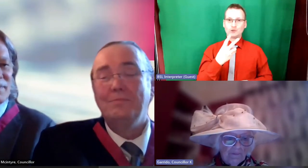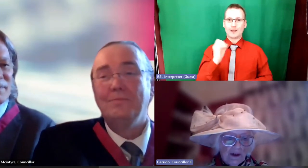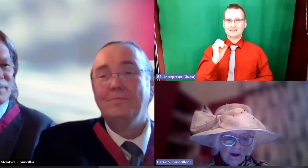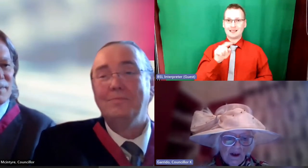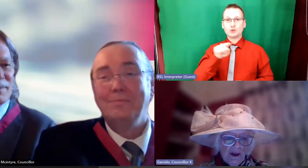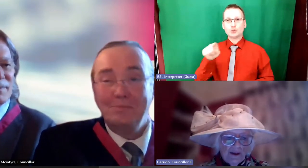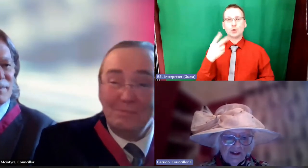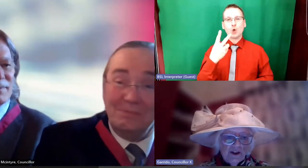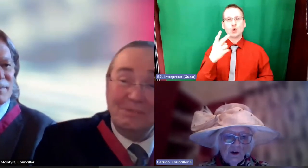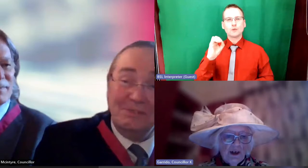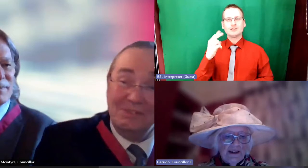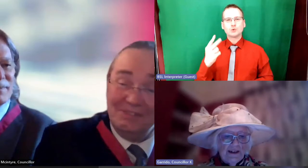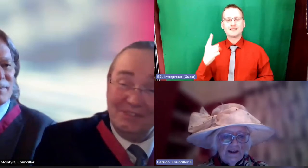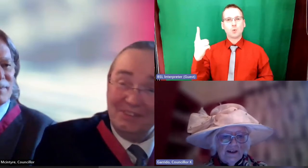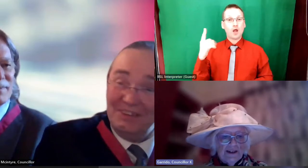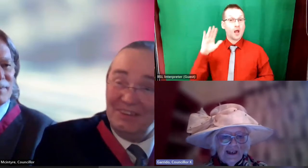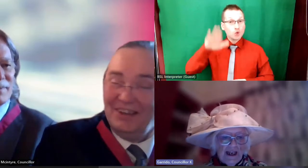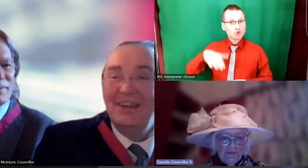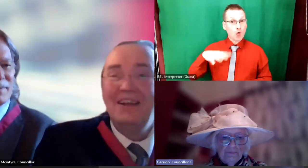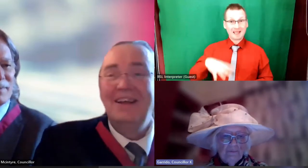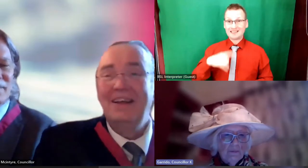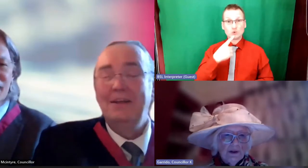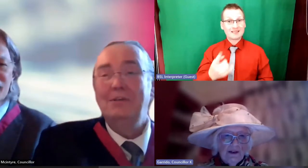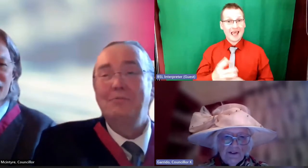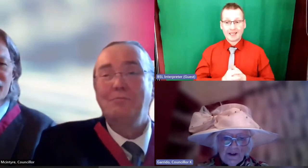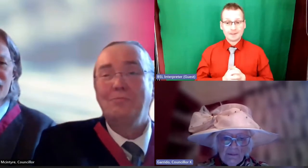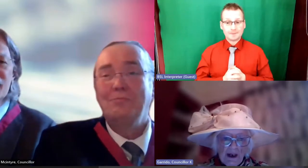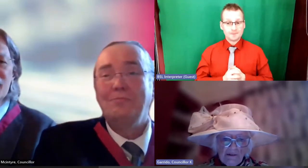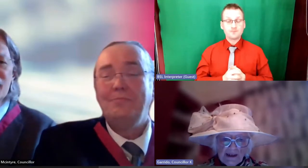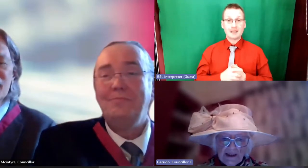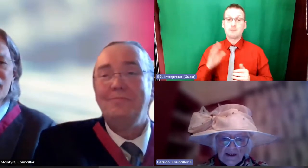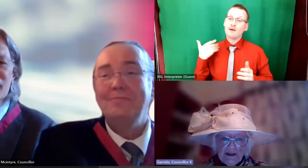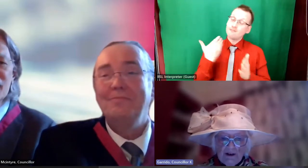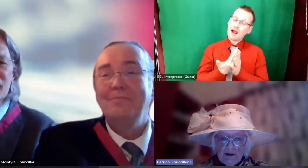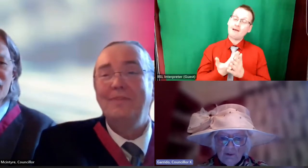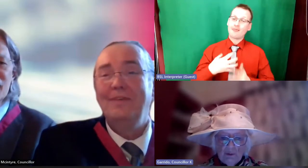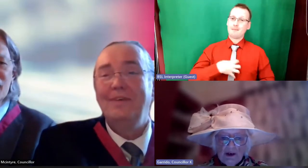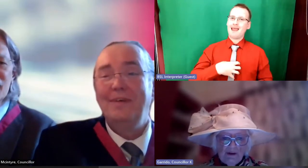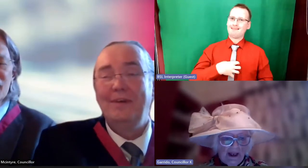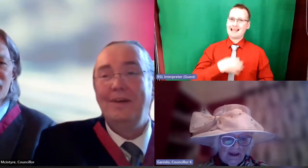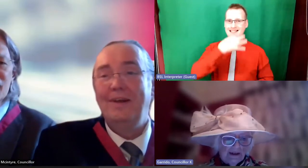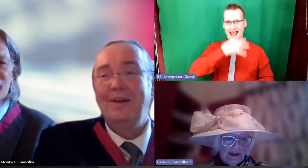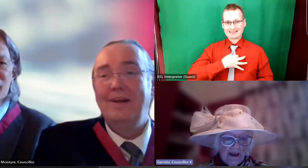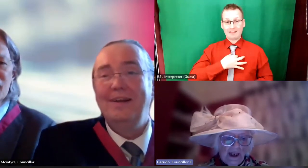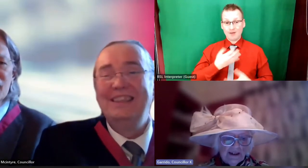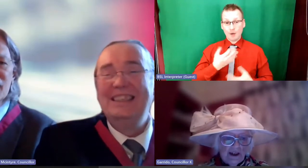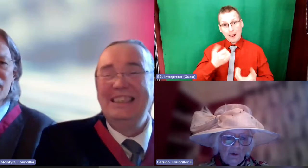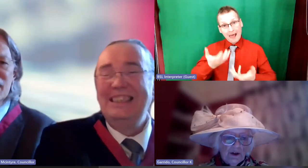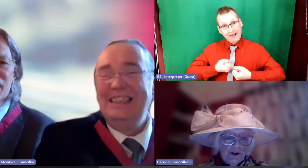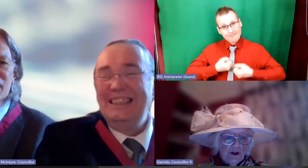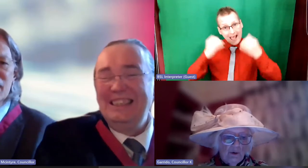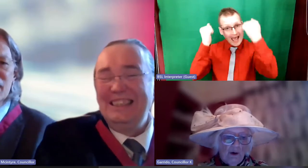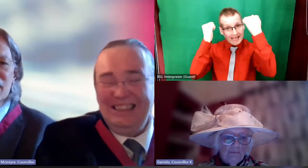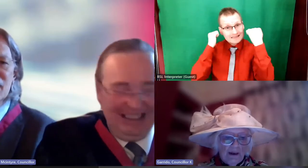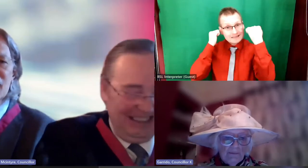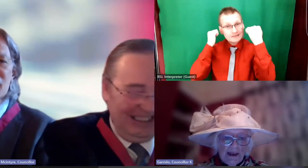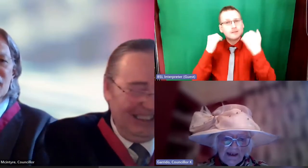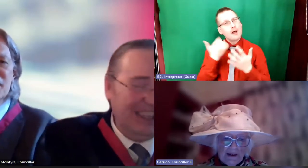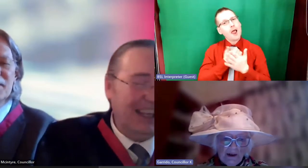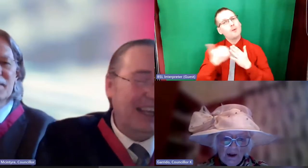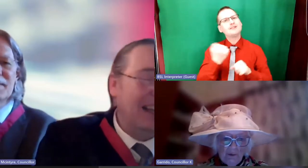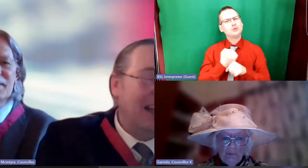2020-21. That is all I needed to say. But after the Mayoress asked if I would wear a hat, as I always do on